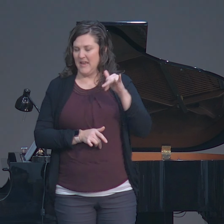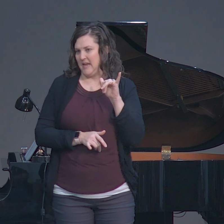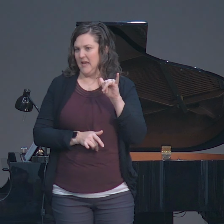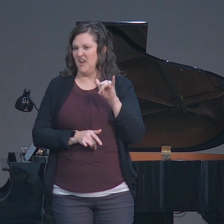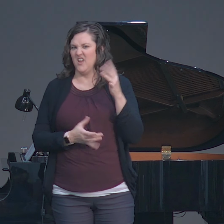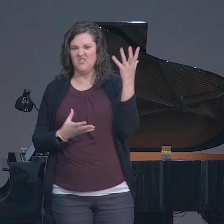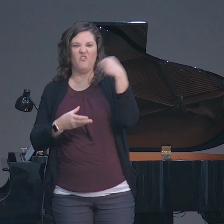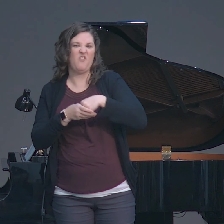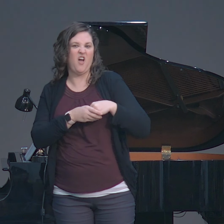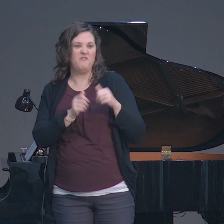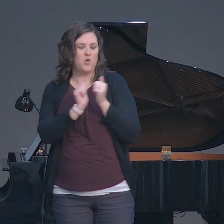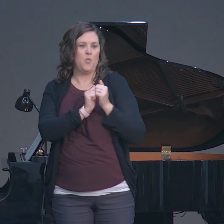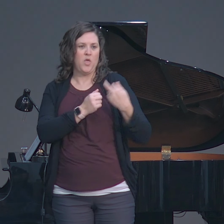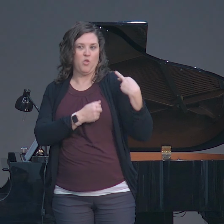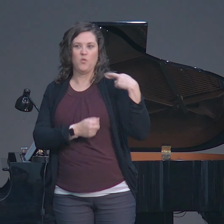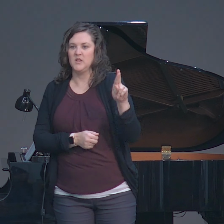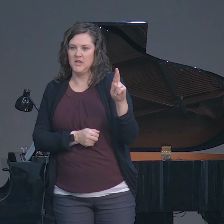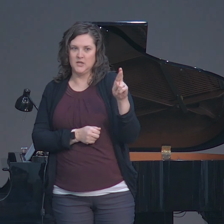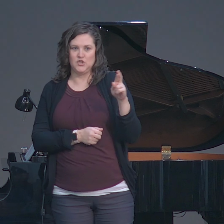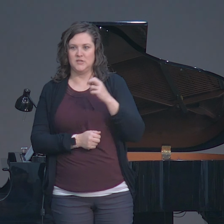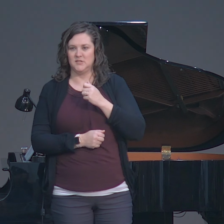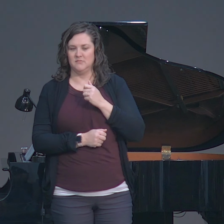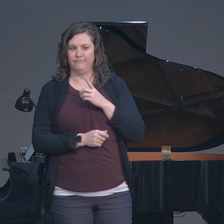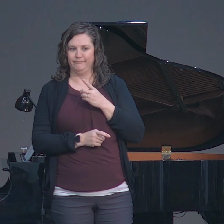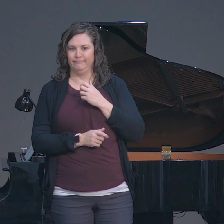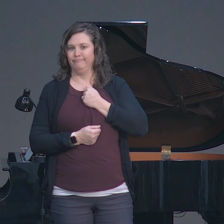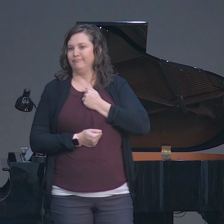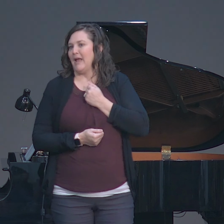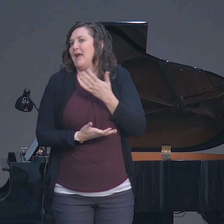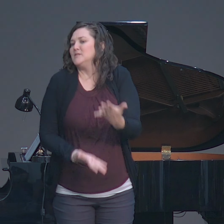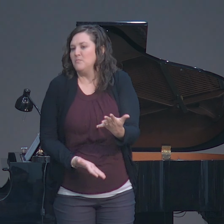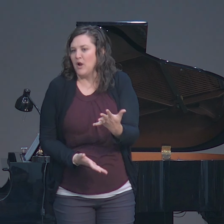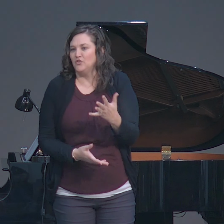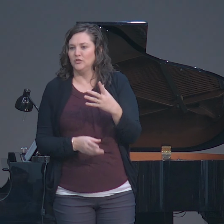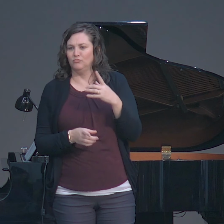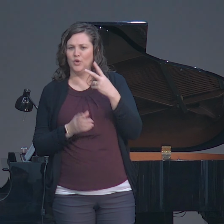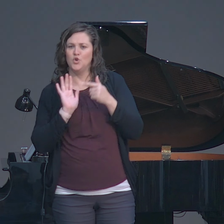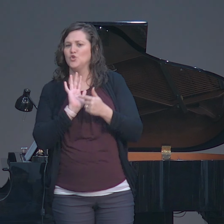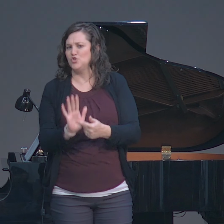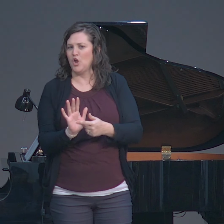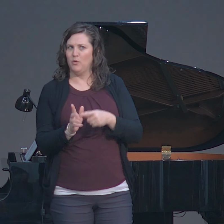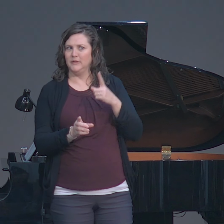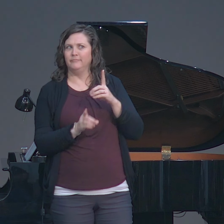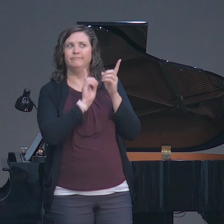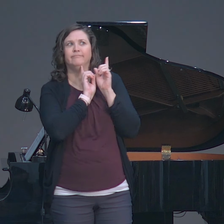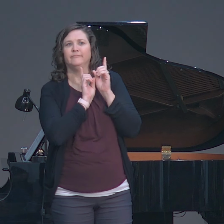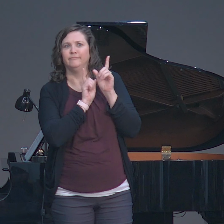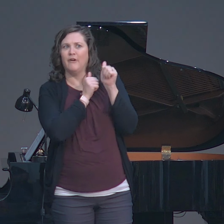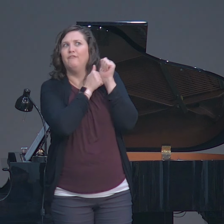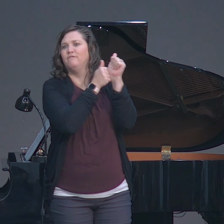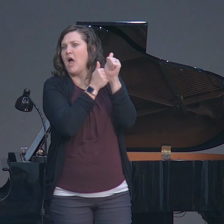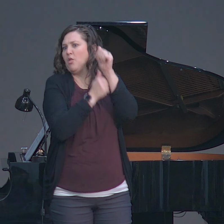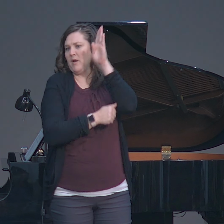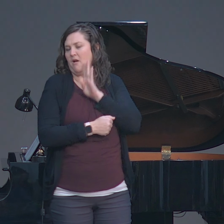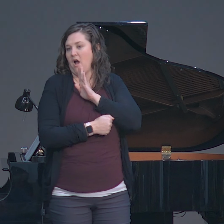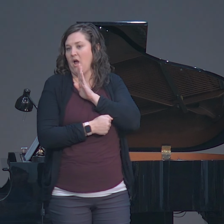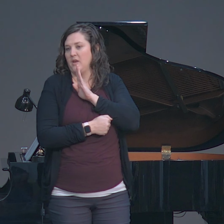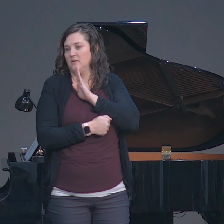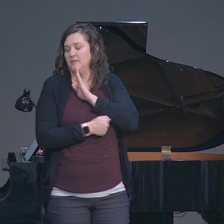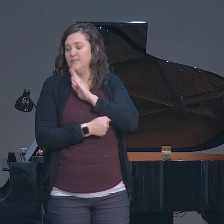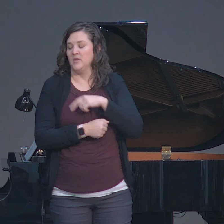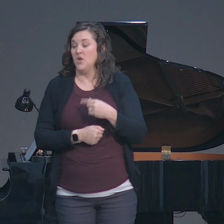religious expression and devotion towards God. Now, scholars tell us that the Pharisees were